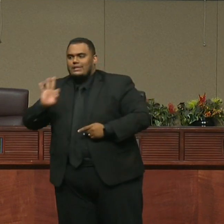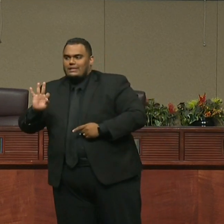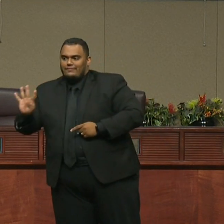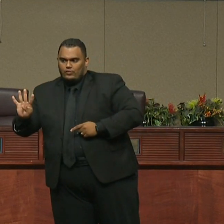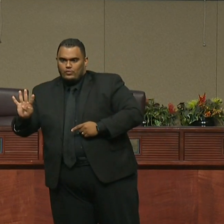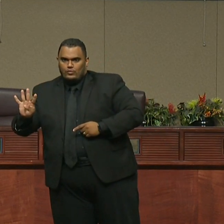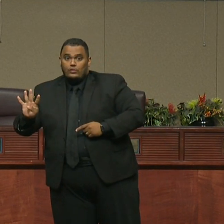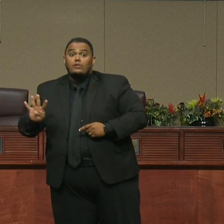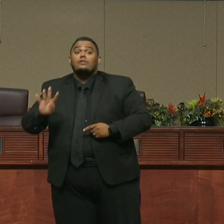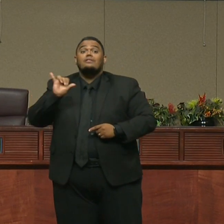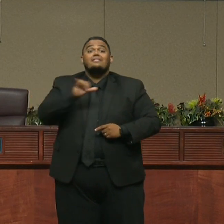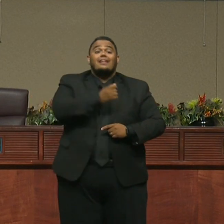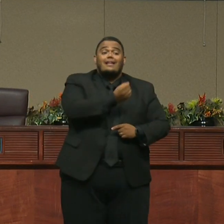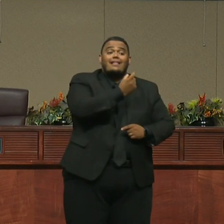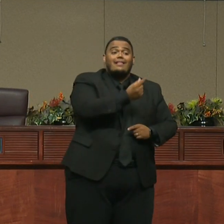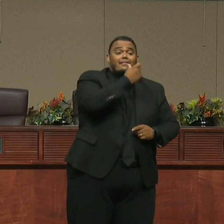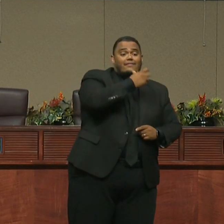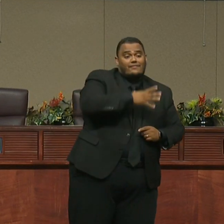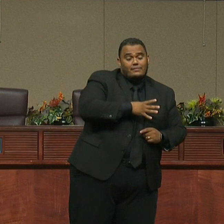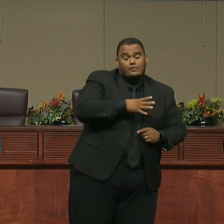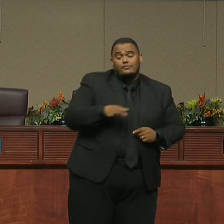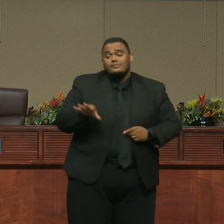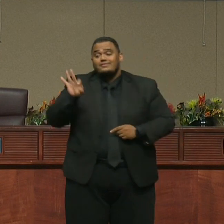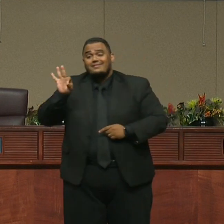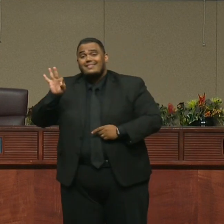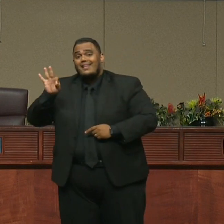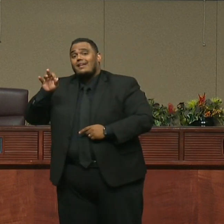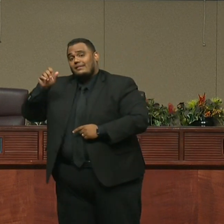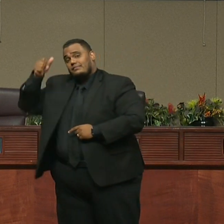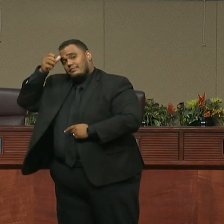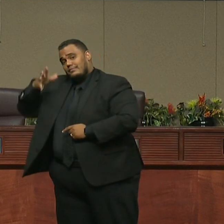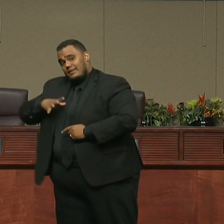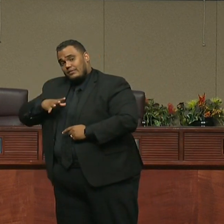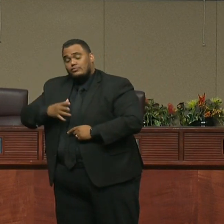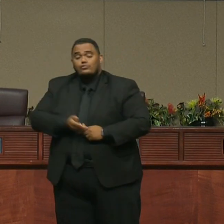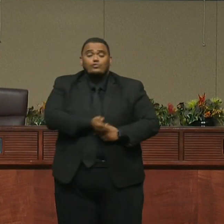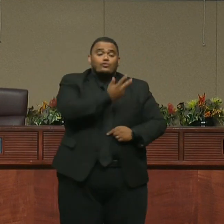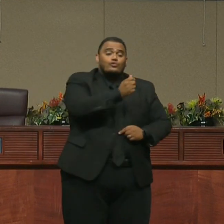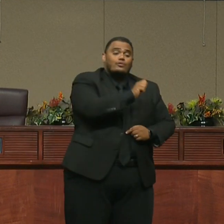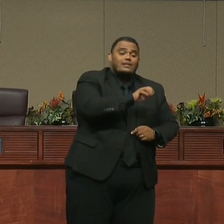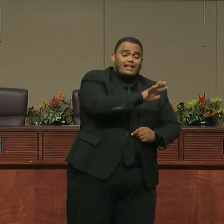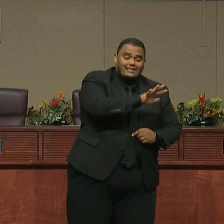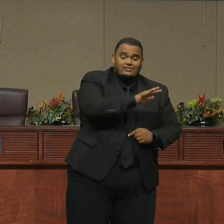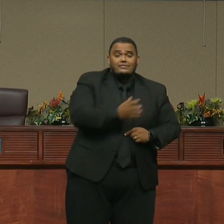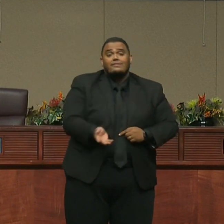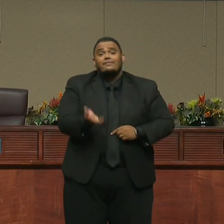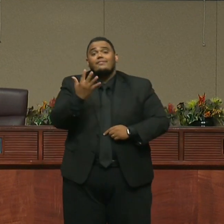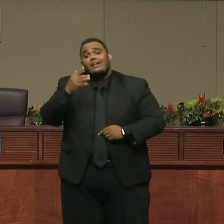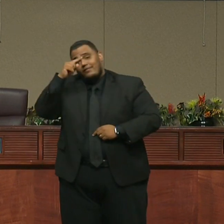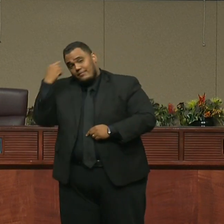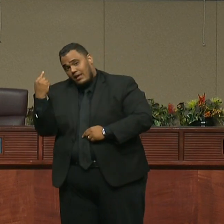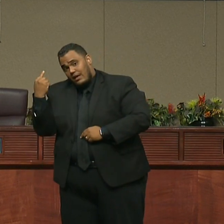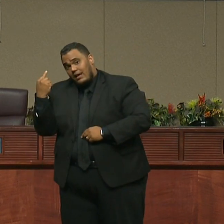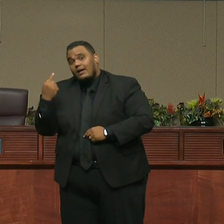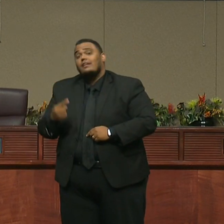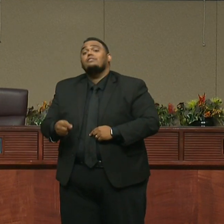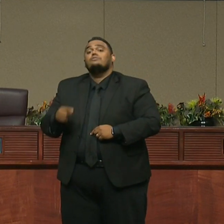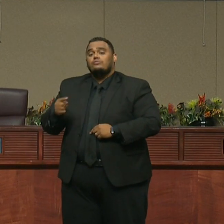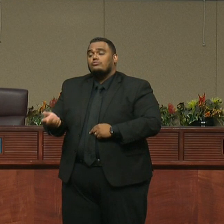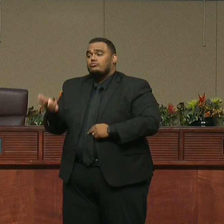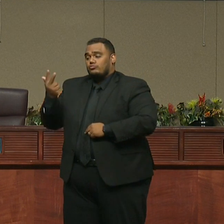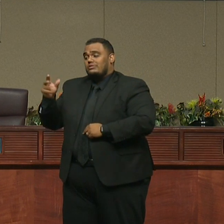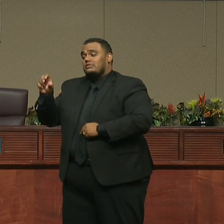11 females, 9 males, 3 Asian, 5 black, 2 other, 8 white, 2 of